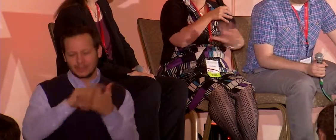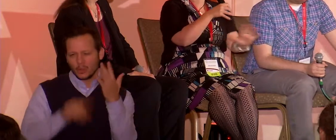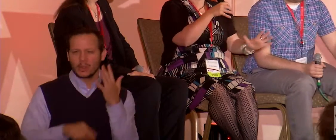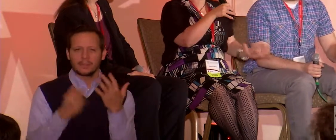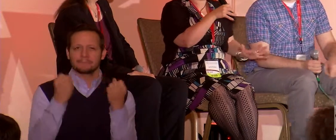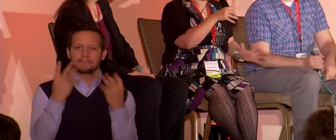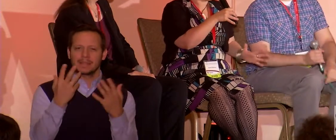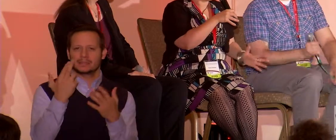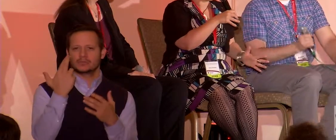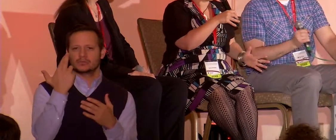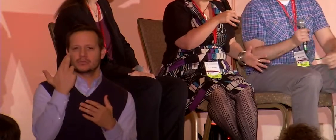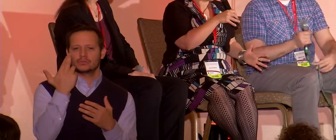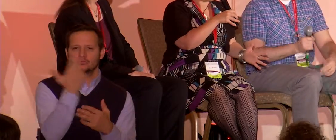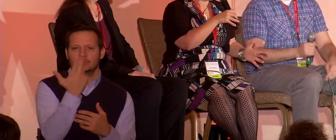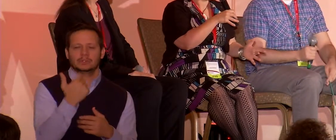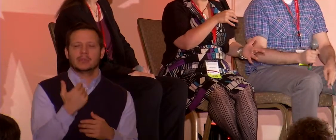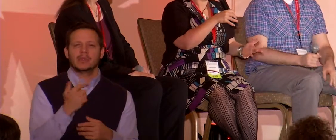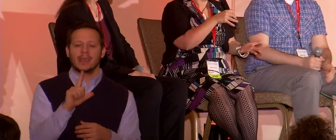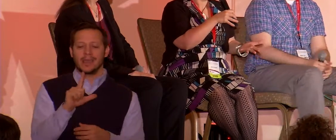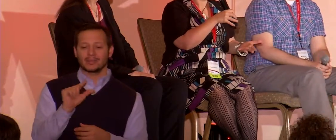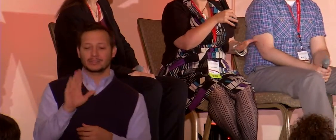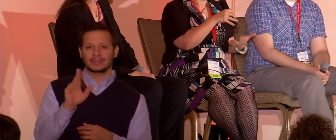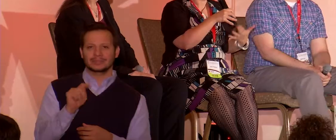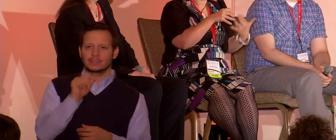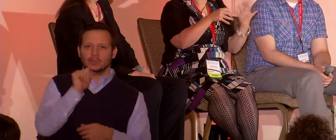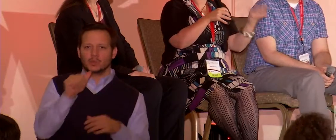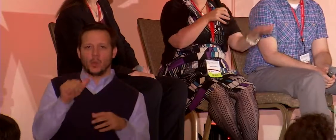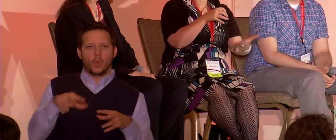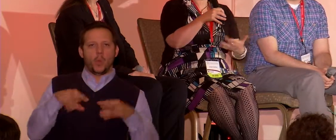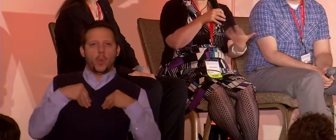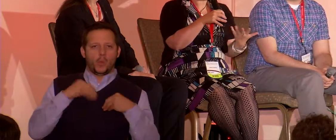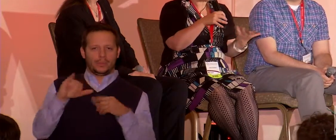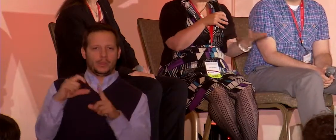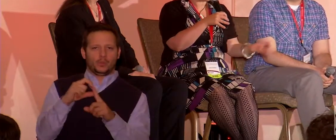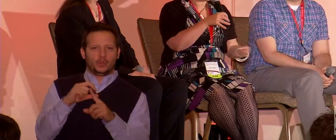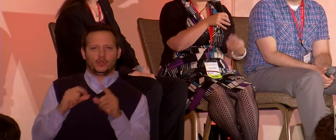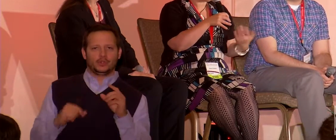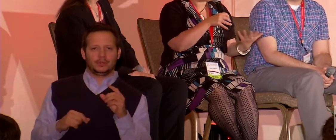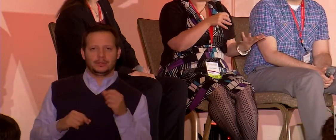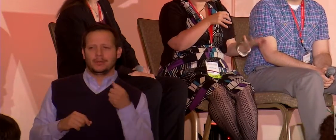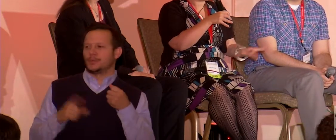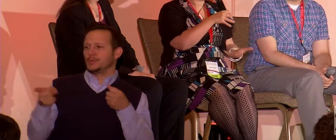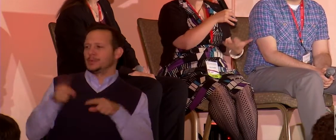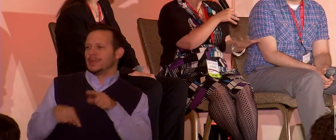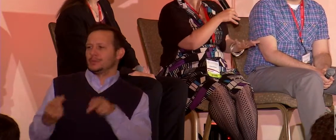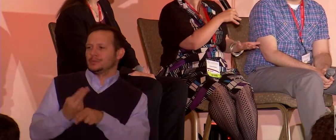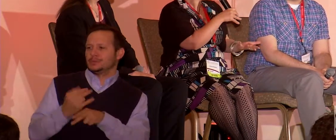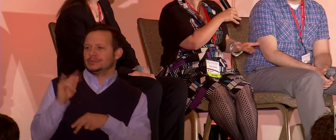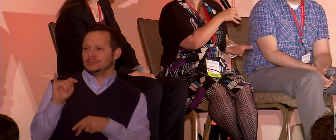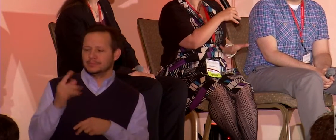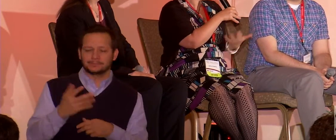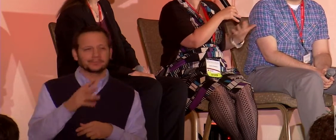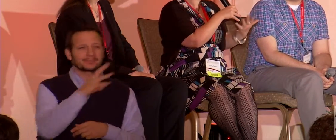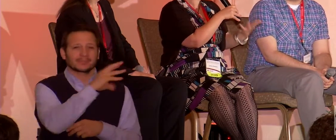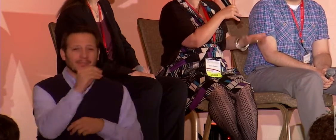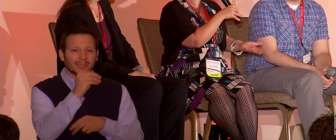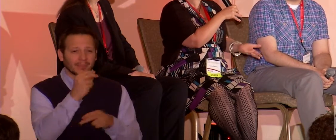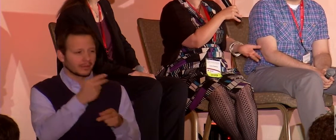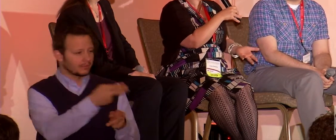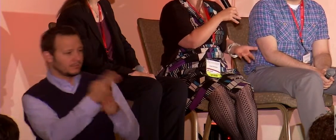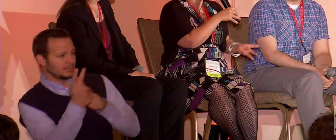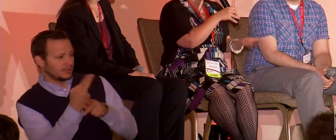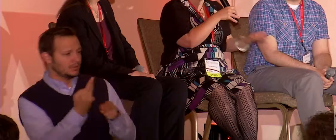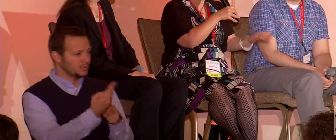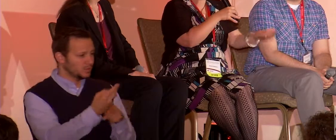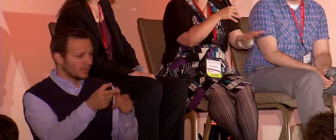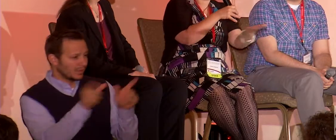We don't own that anymore. And there's a sort of, I think the whole thing about appropriating language is complicated because language is organic, and